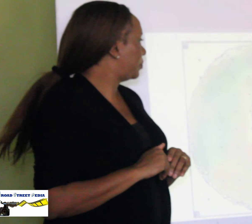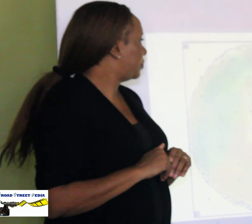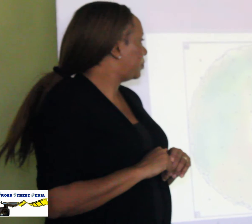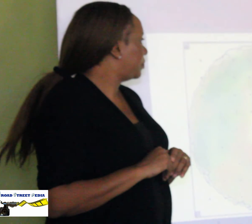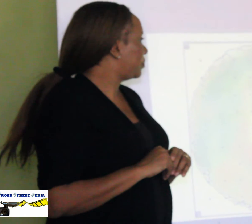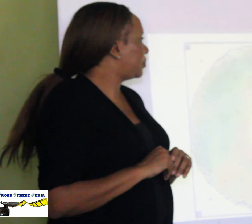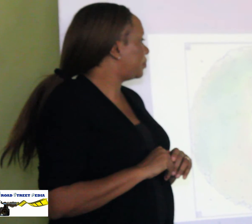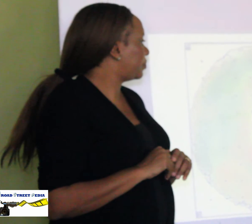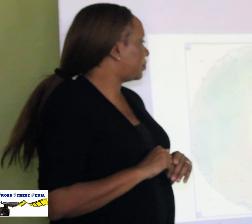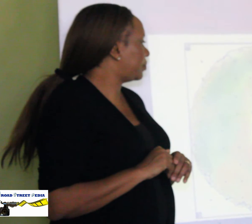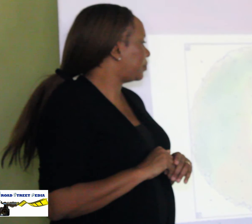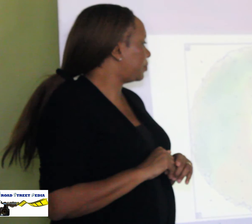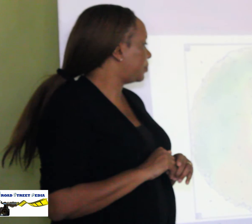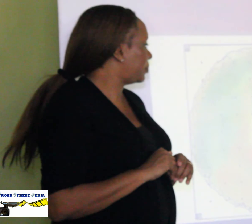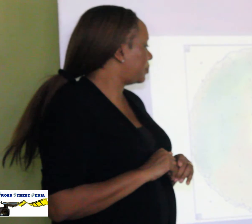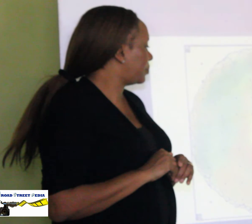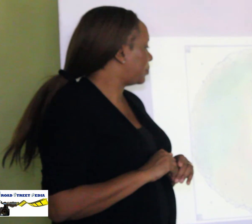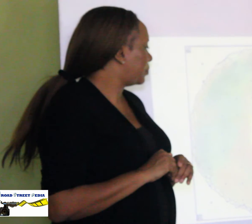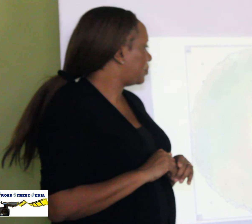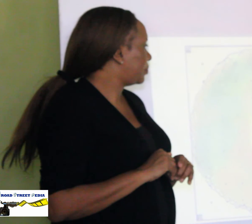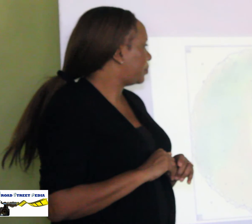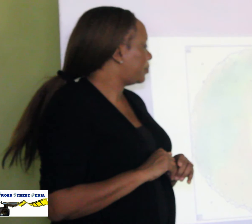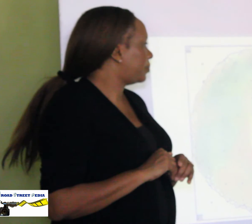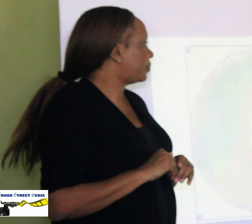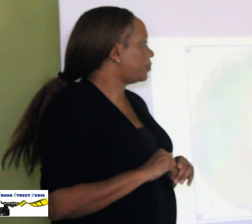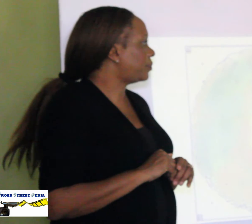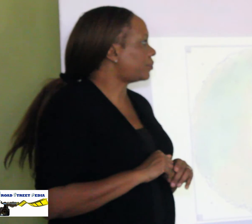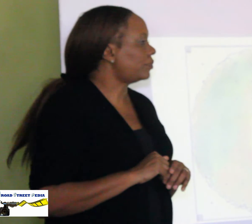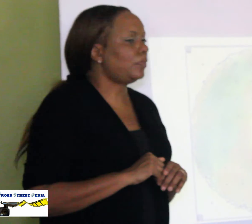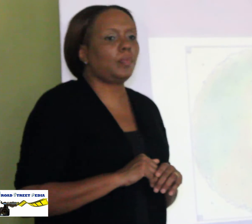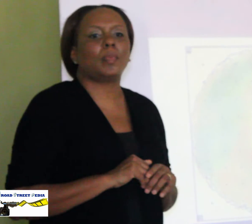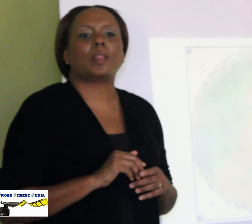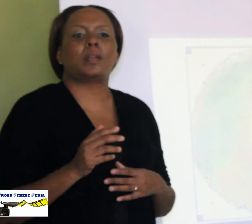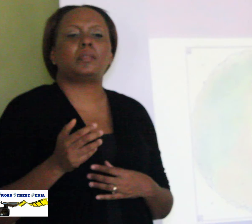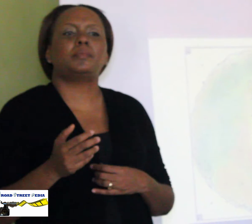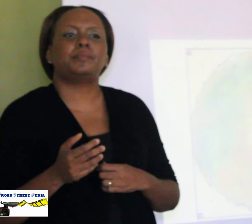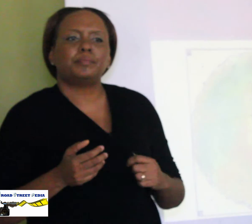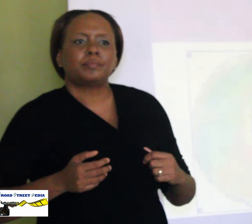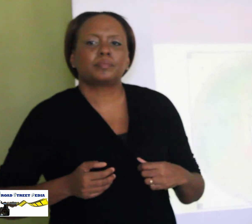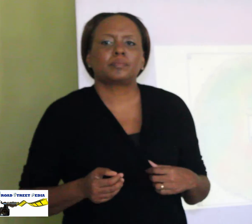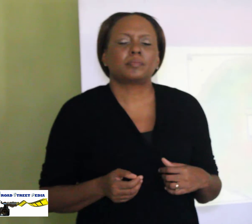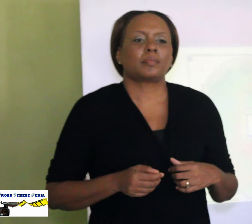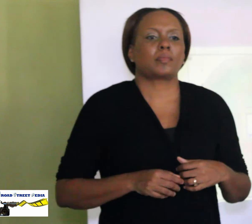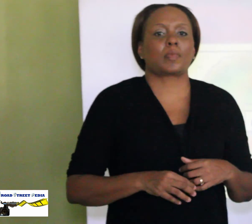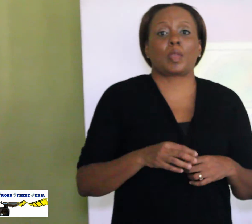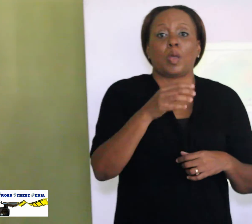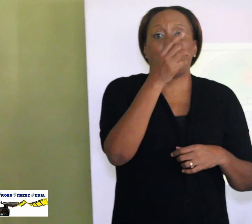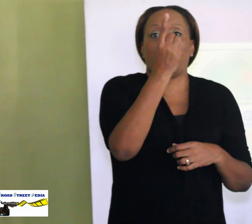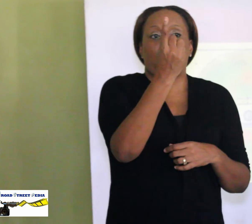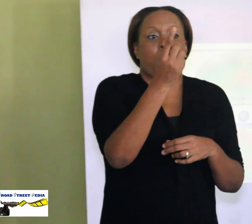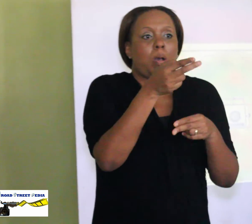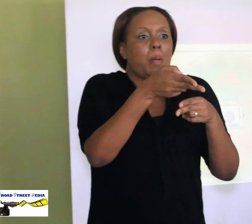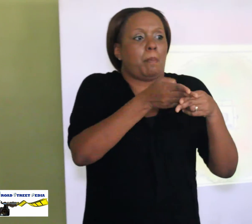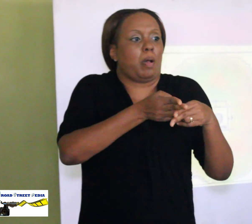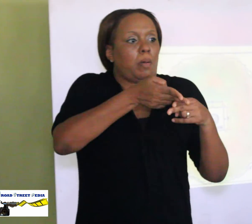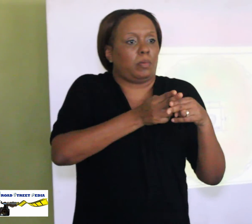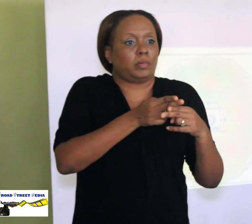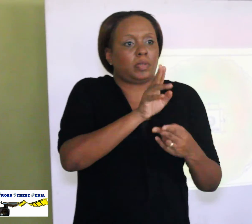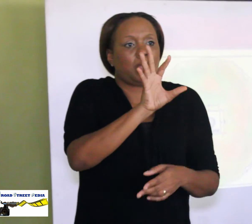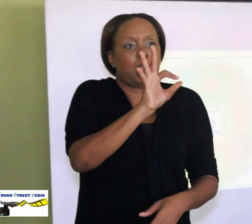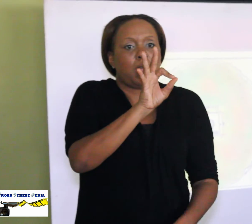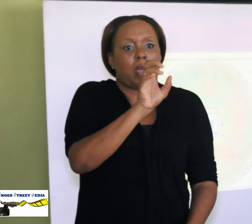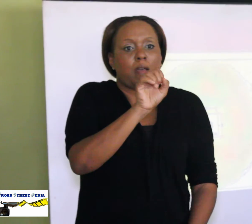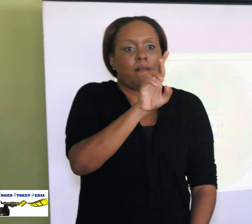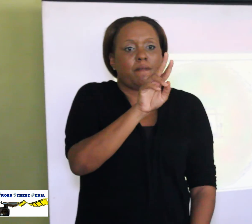tree. Okay? So, a good average is 1 pound of fertilizer